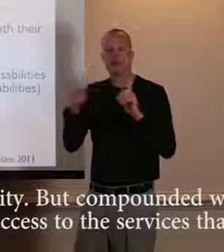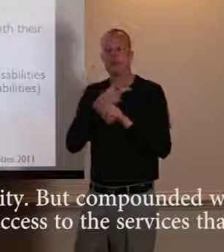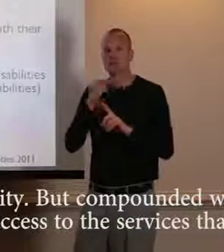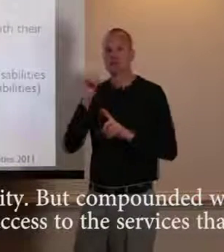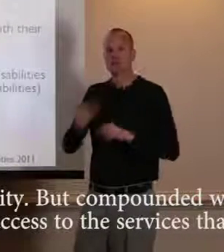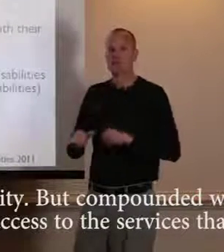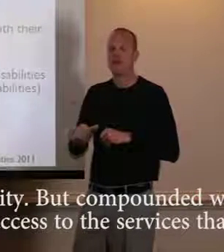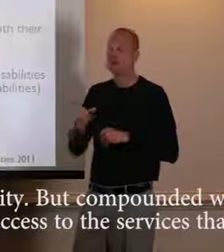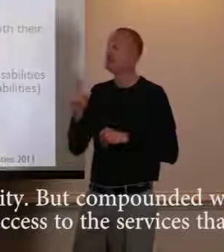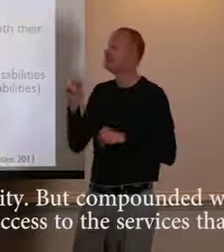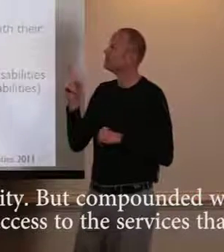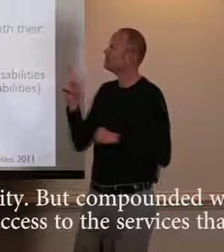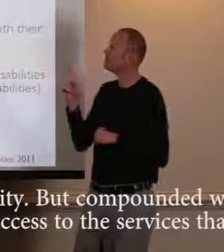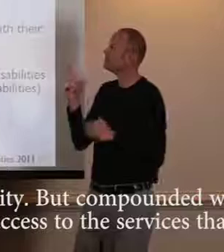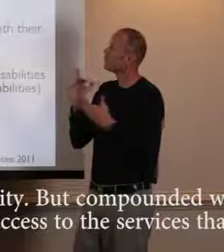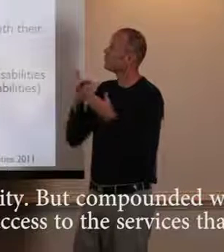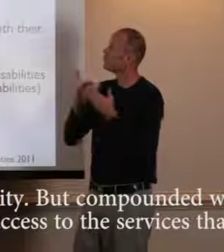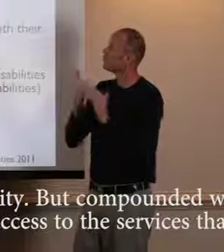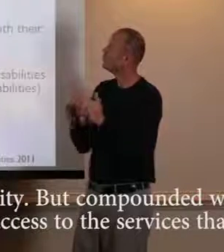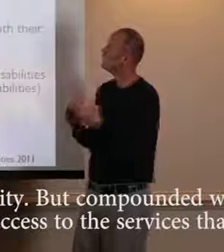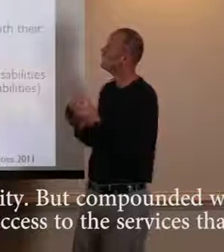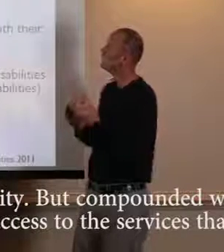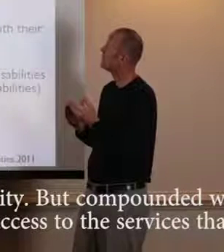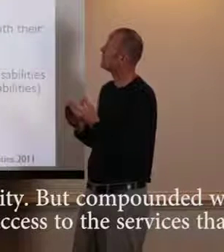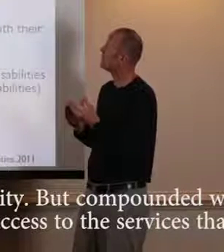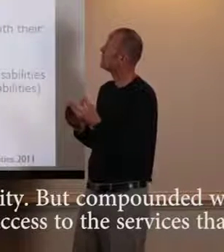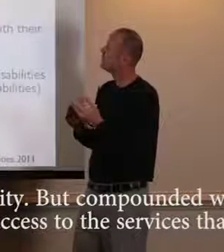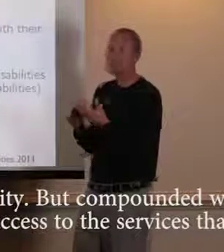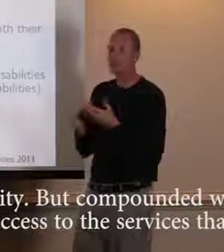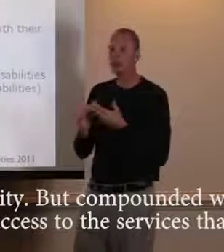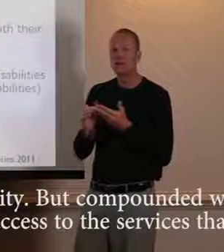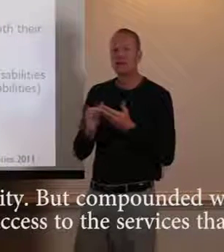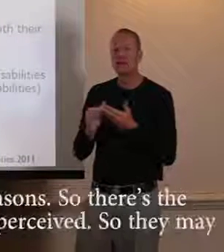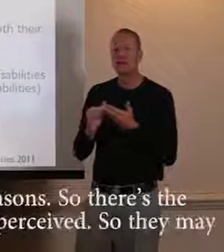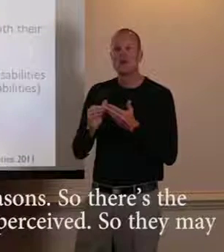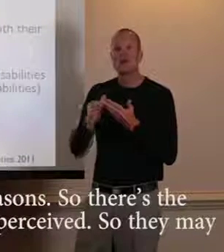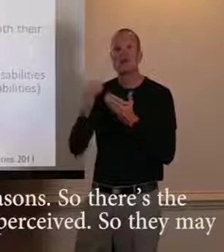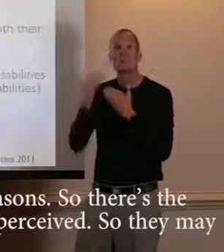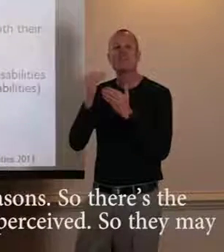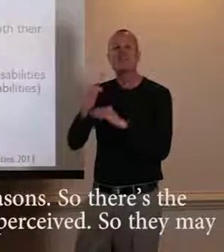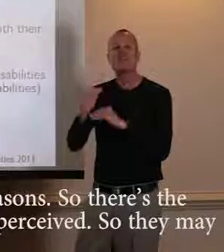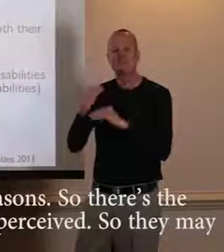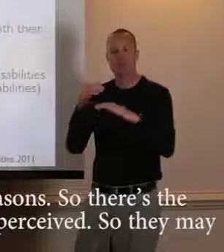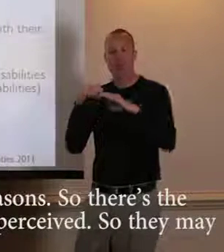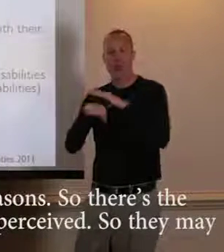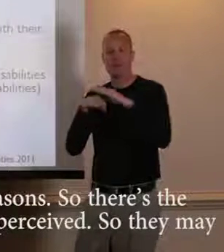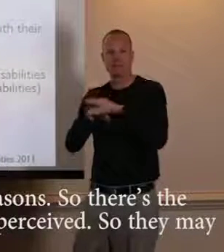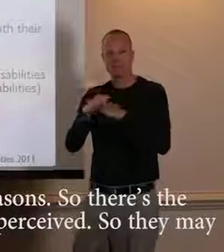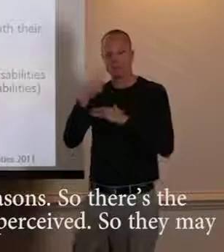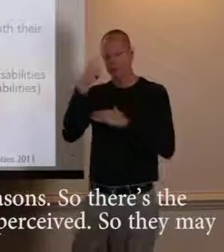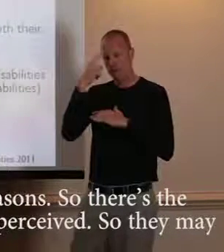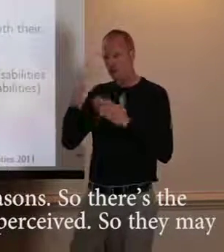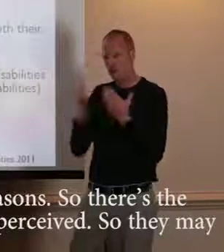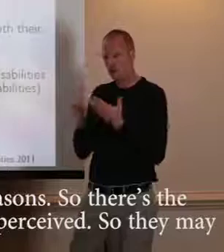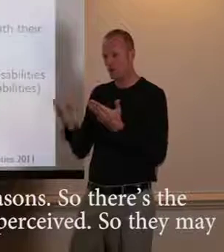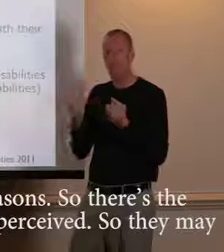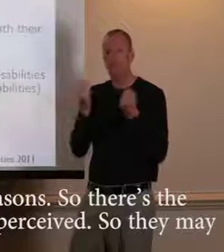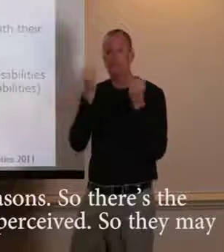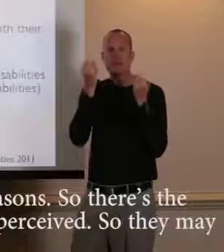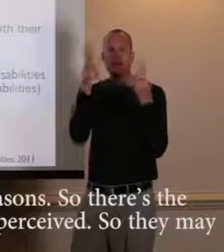But compounded with that, they have really limited access to the services that they need for many, many reasons. So there's the mobility issue,